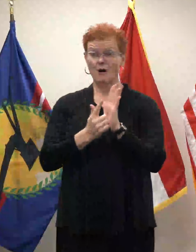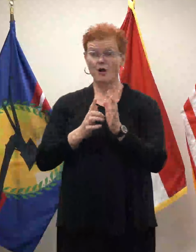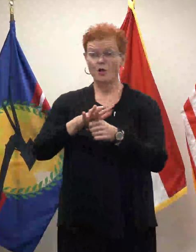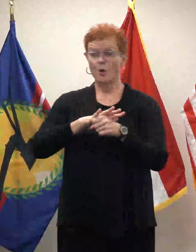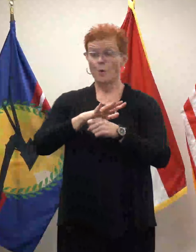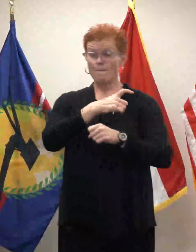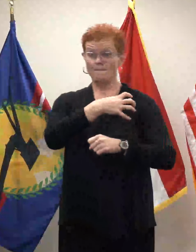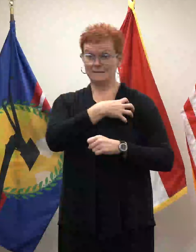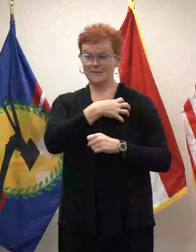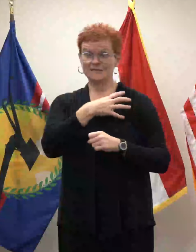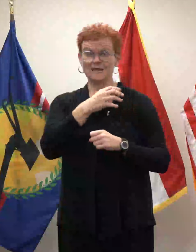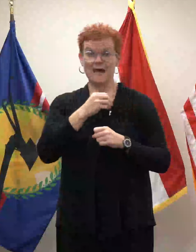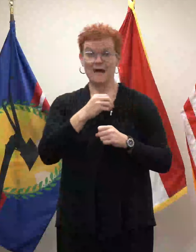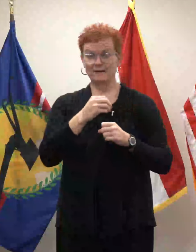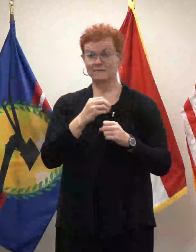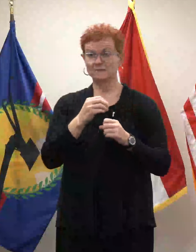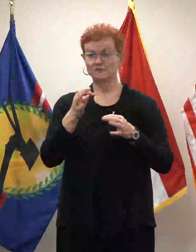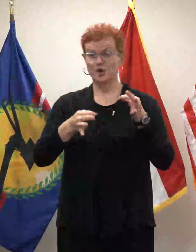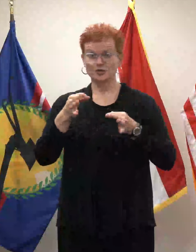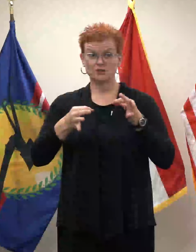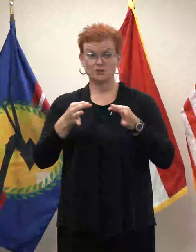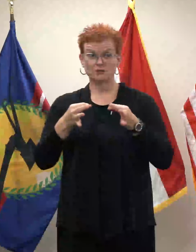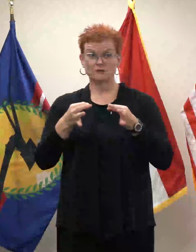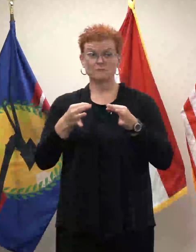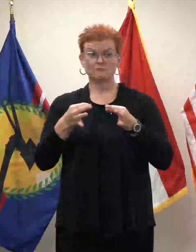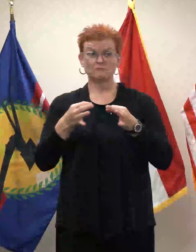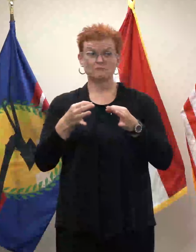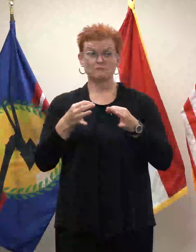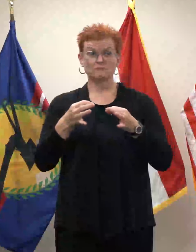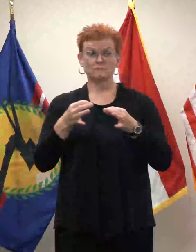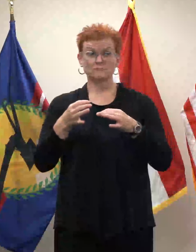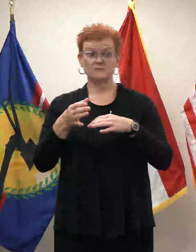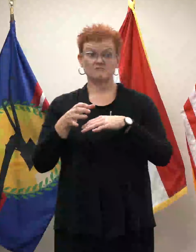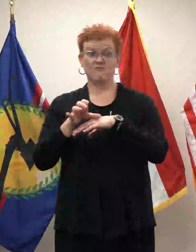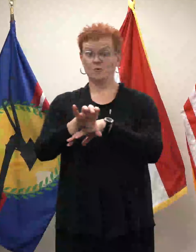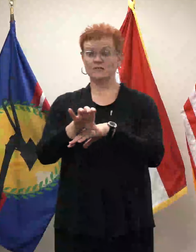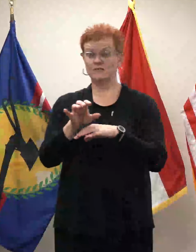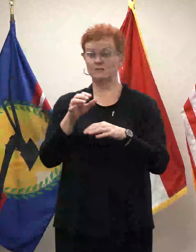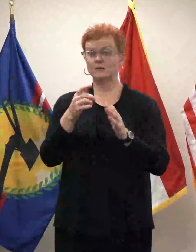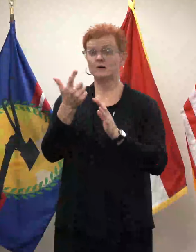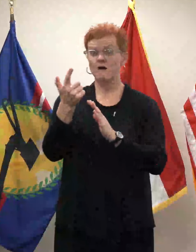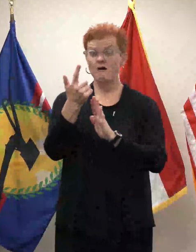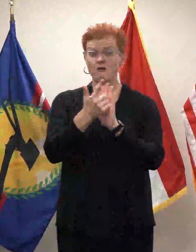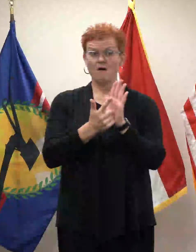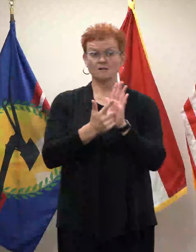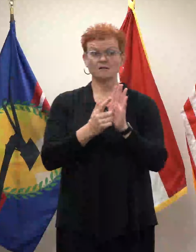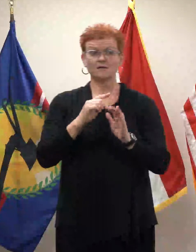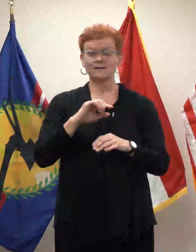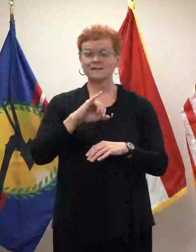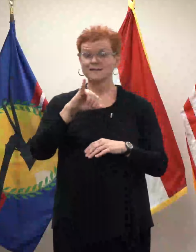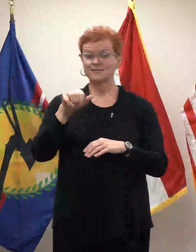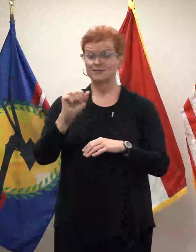prosecutors from helping federal officials enforce gun laws. And my administration, Jackson County, and the City of St. Louis